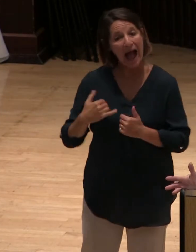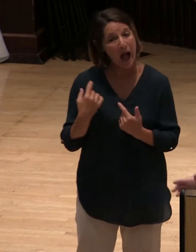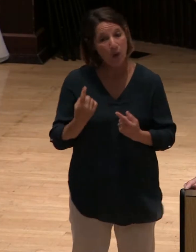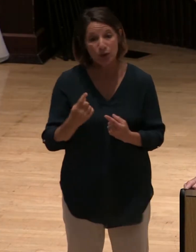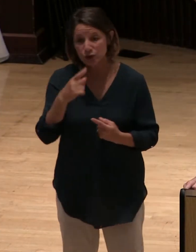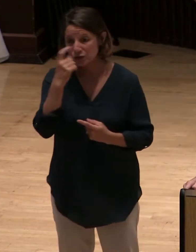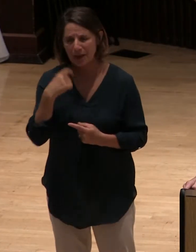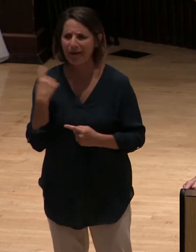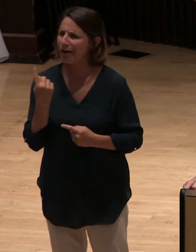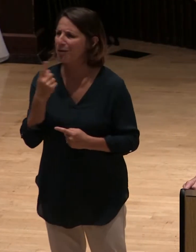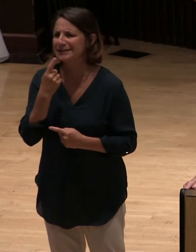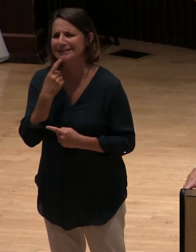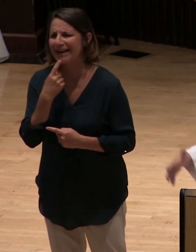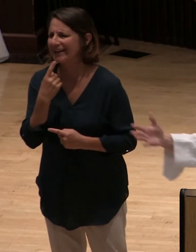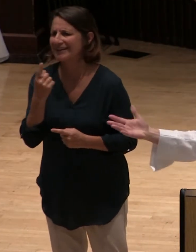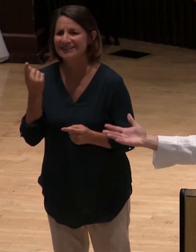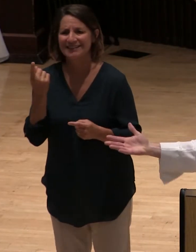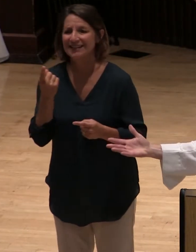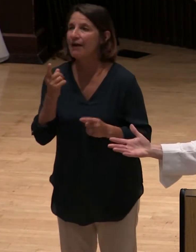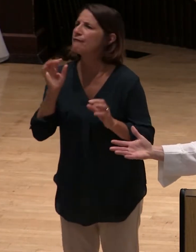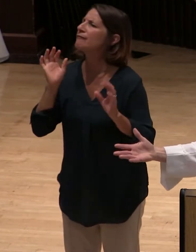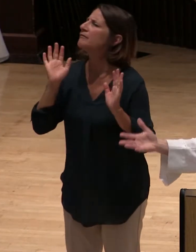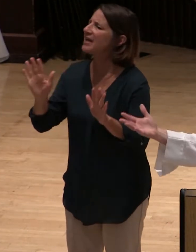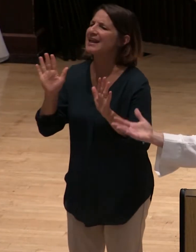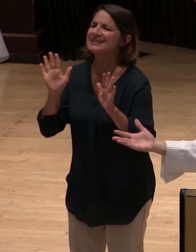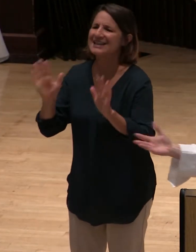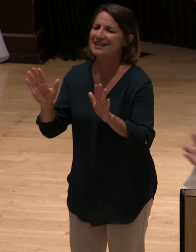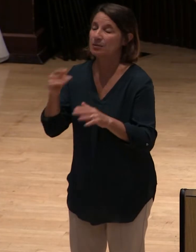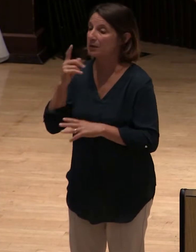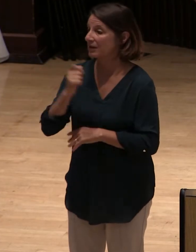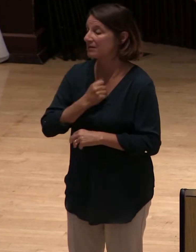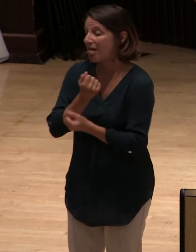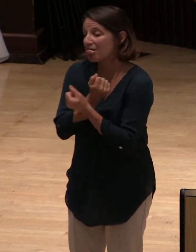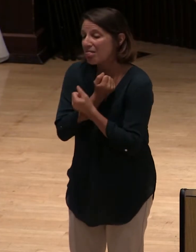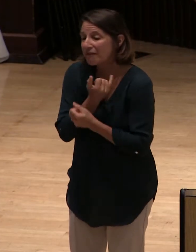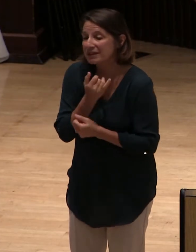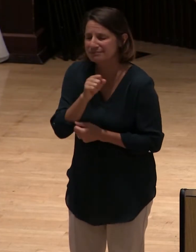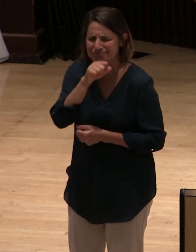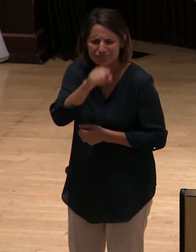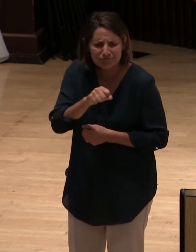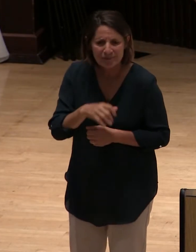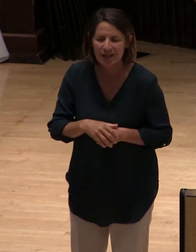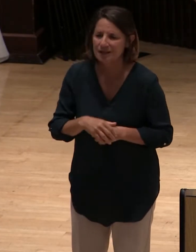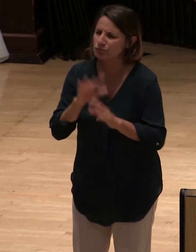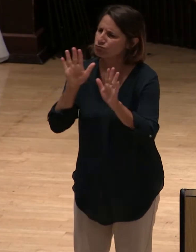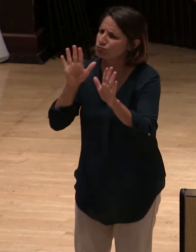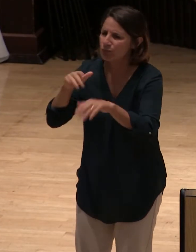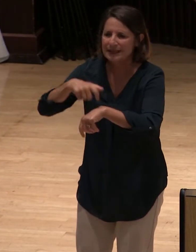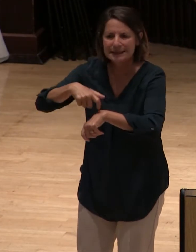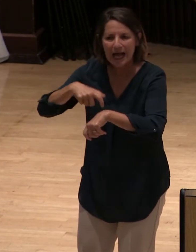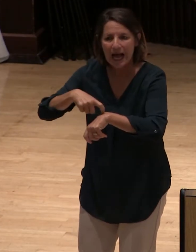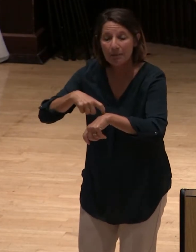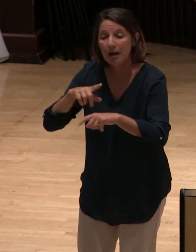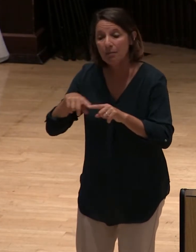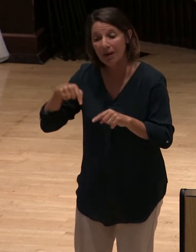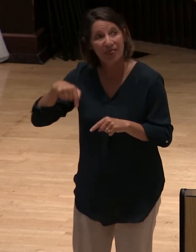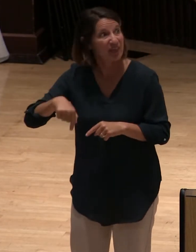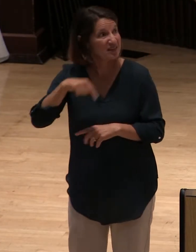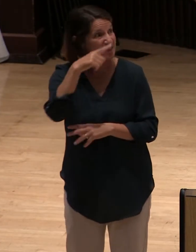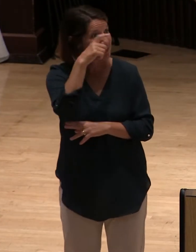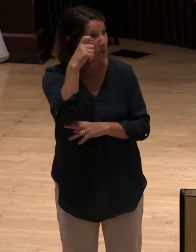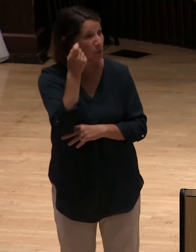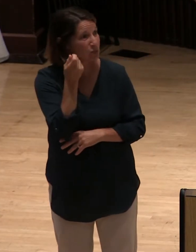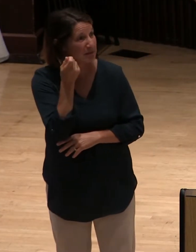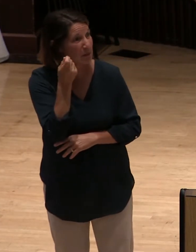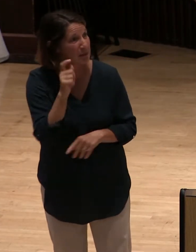always say the same thing every summer. It's fantastic, because I love it. It's a great time. But this summer was a little bit different